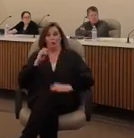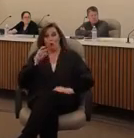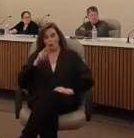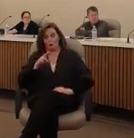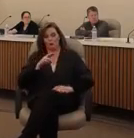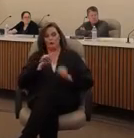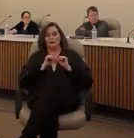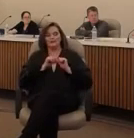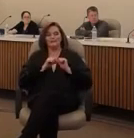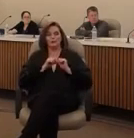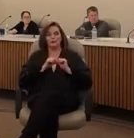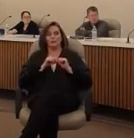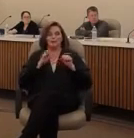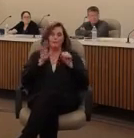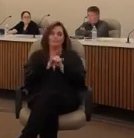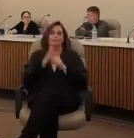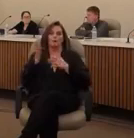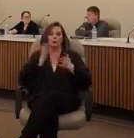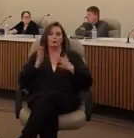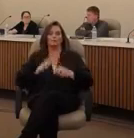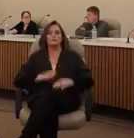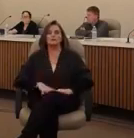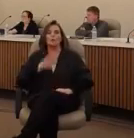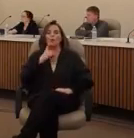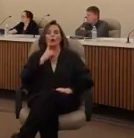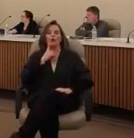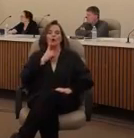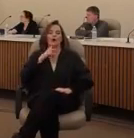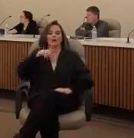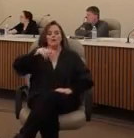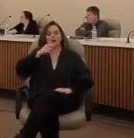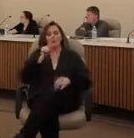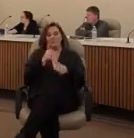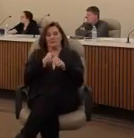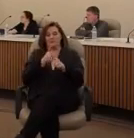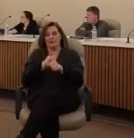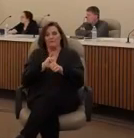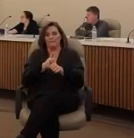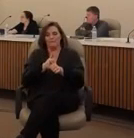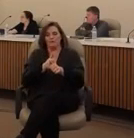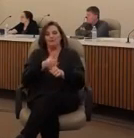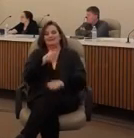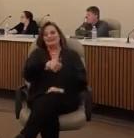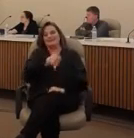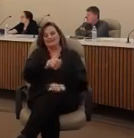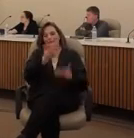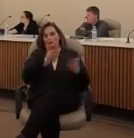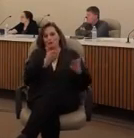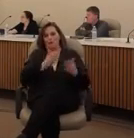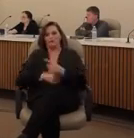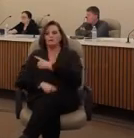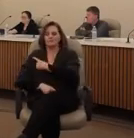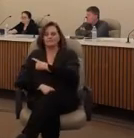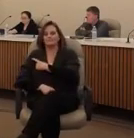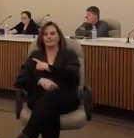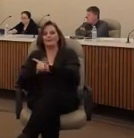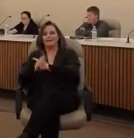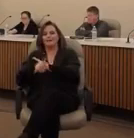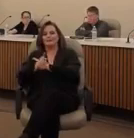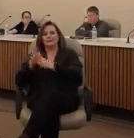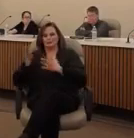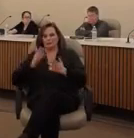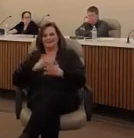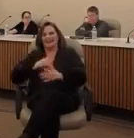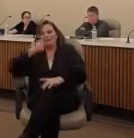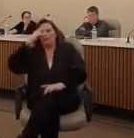the full service feature or will the pumps be self-service? I believe they will be self-service, but I have not asked